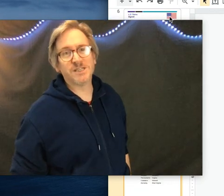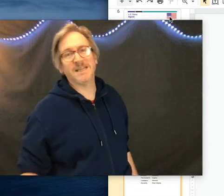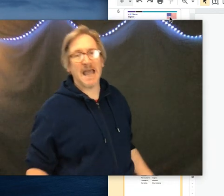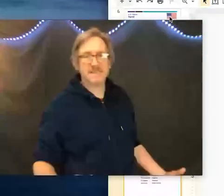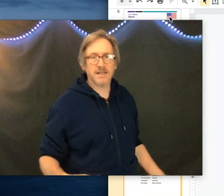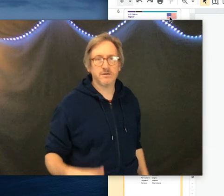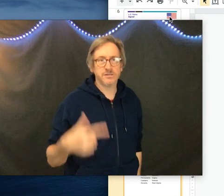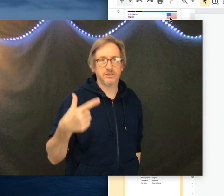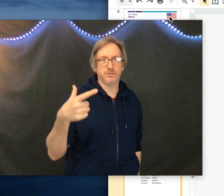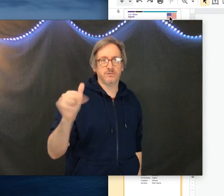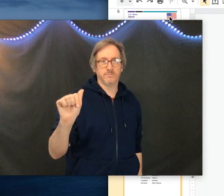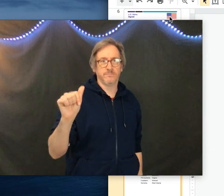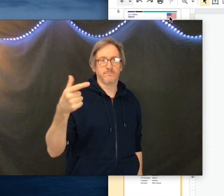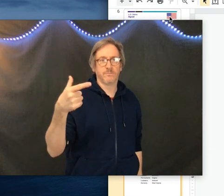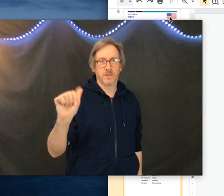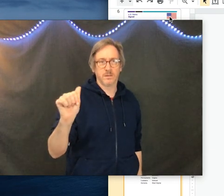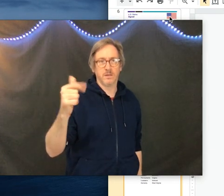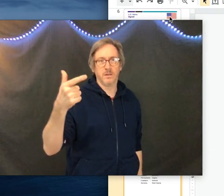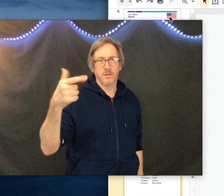First and last letters.